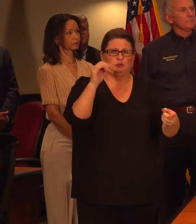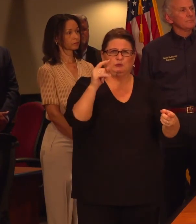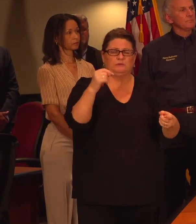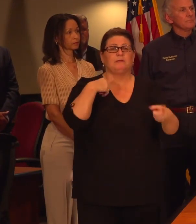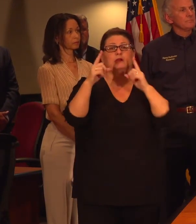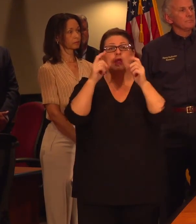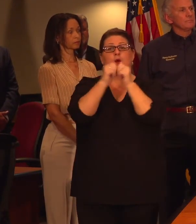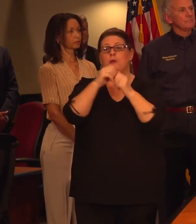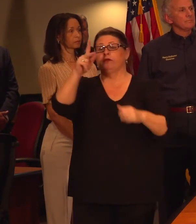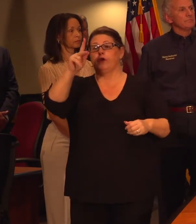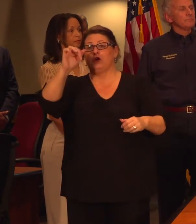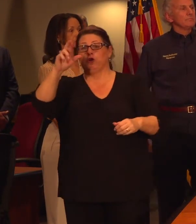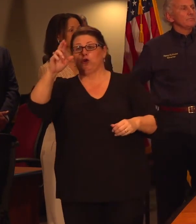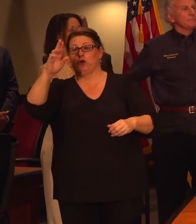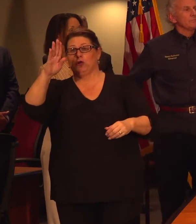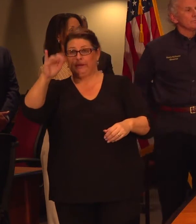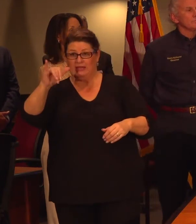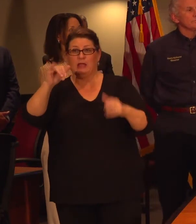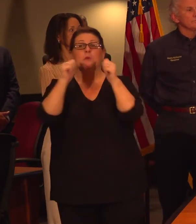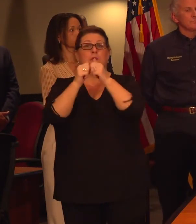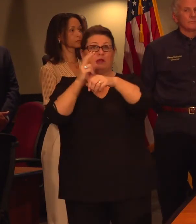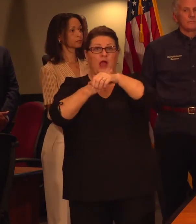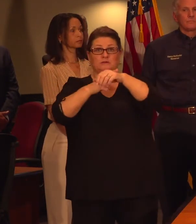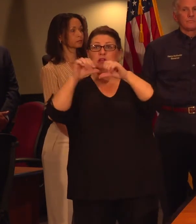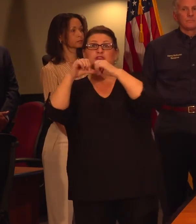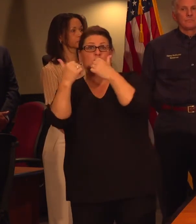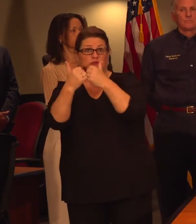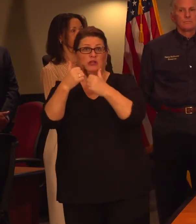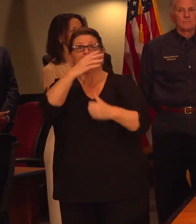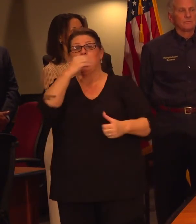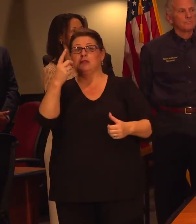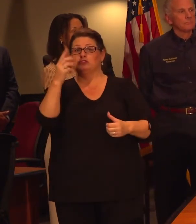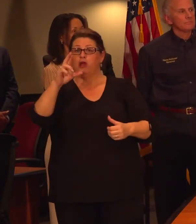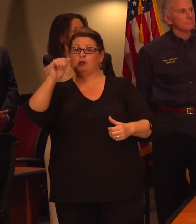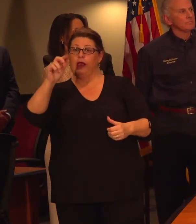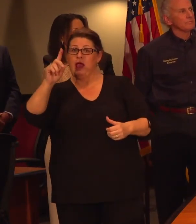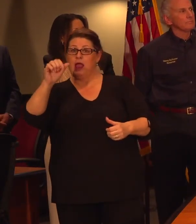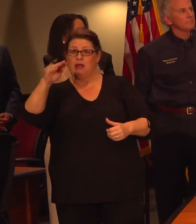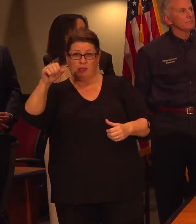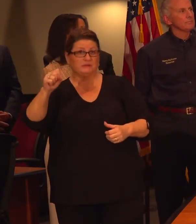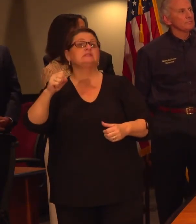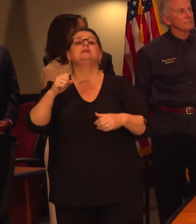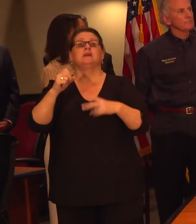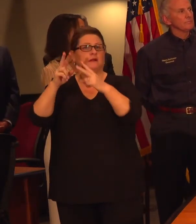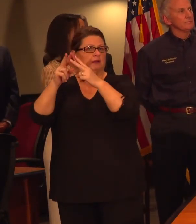with the Hospital Association and with Dr. Adams. Just want to point out this is not an